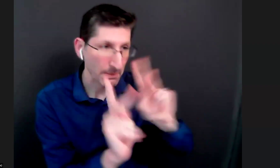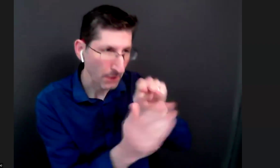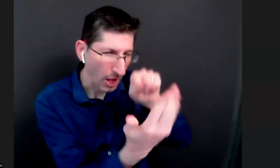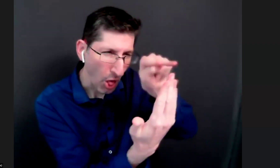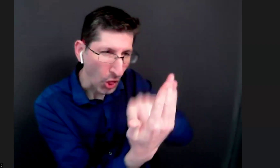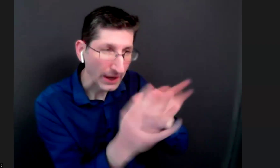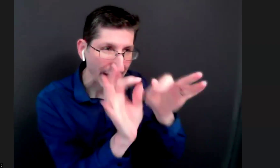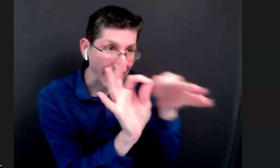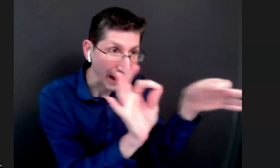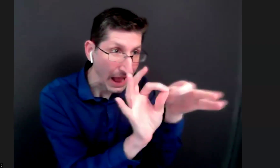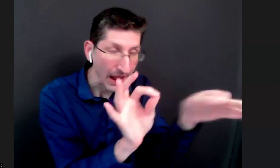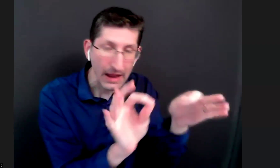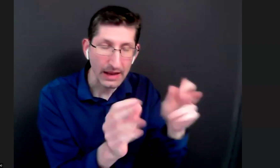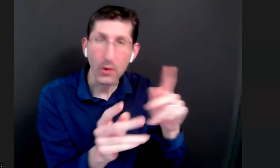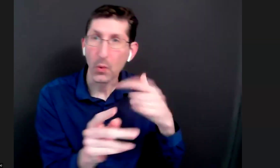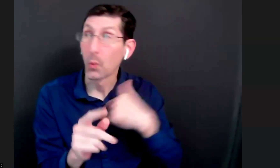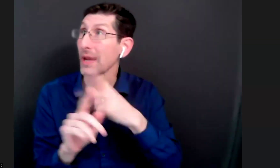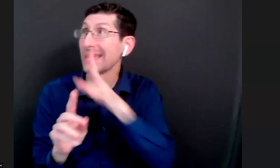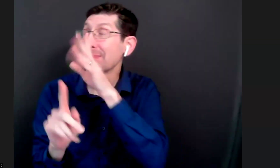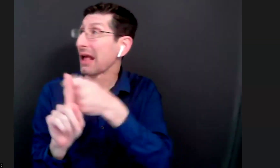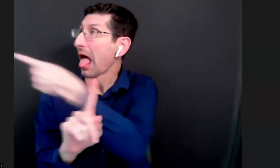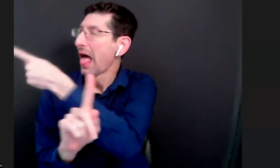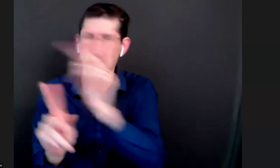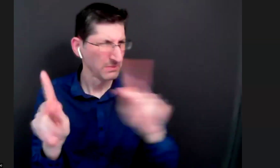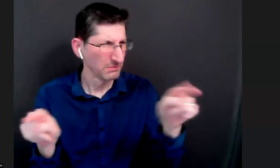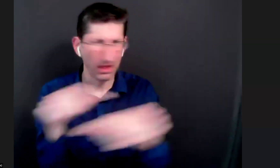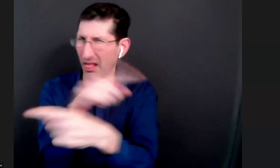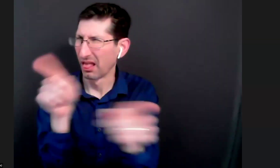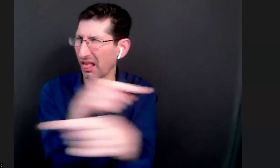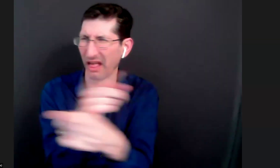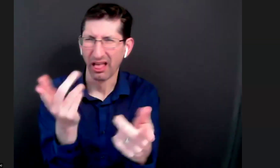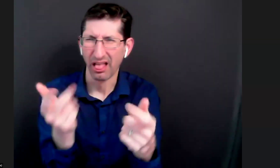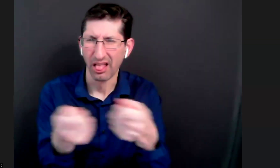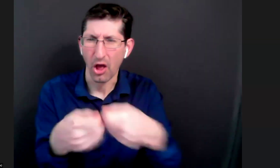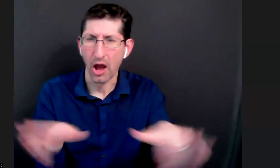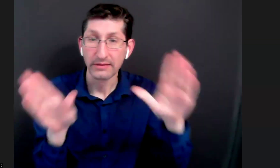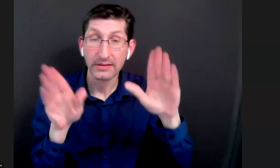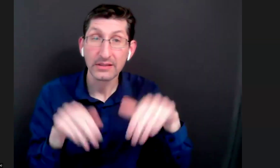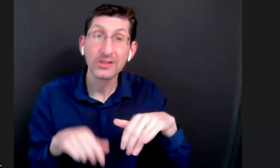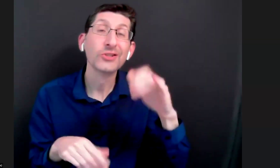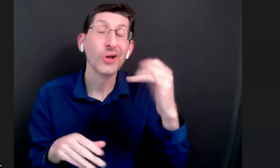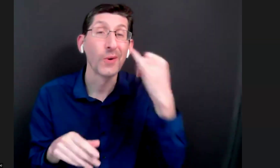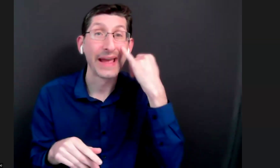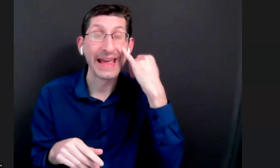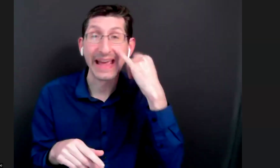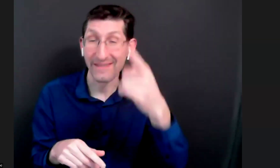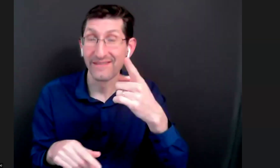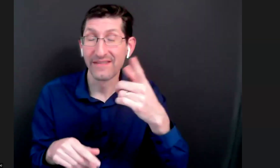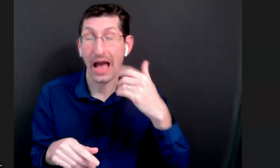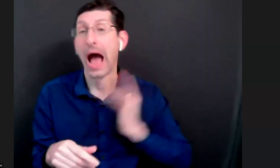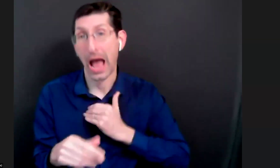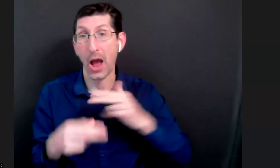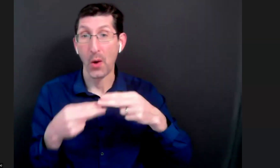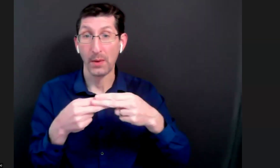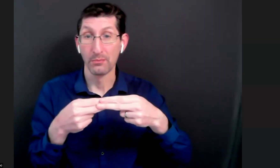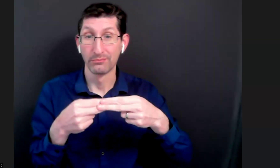We have an 18 slide presentation, so let's say you fell behind on slide 7 and we're now on